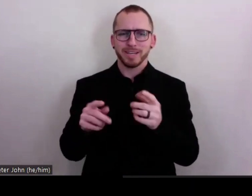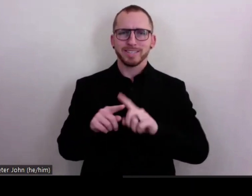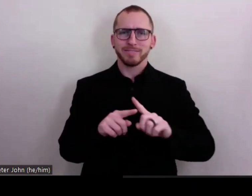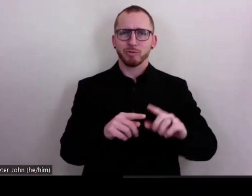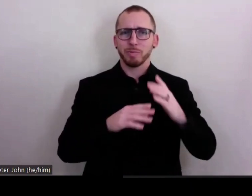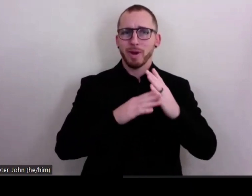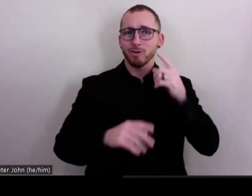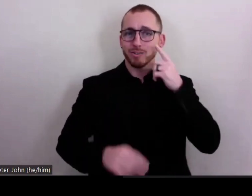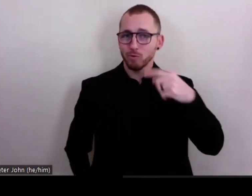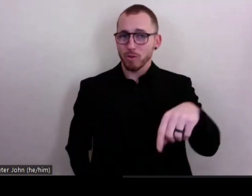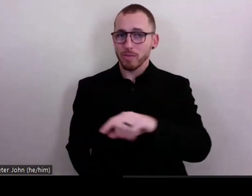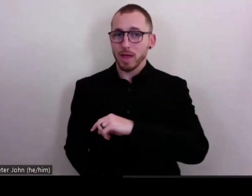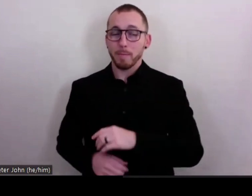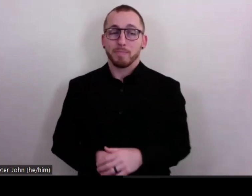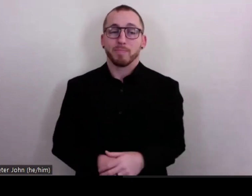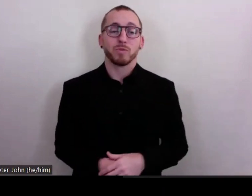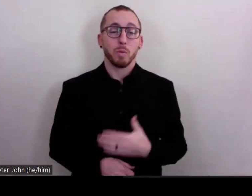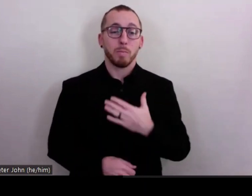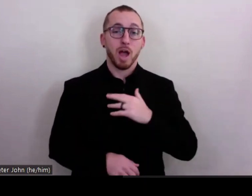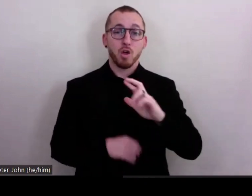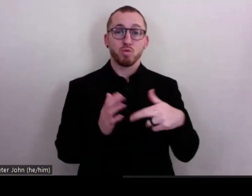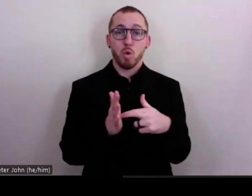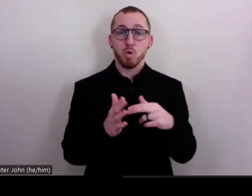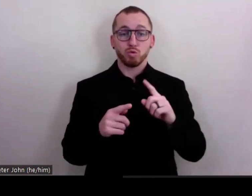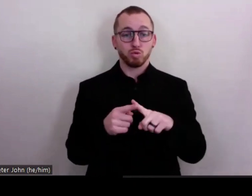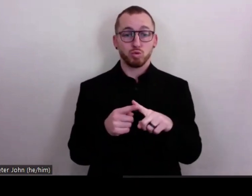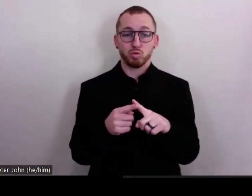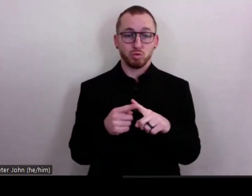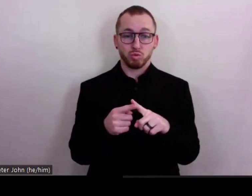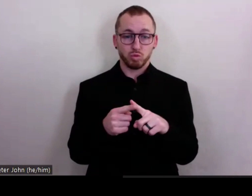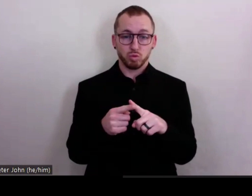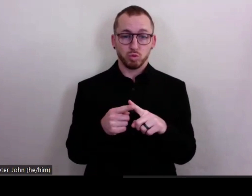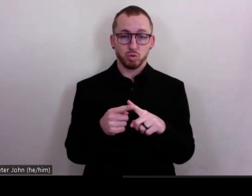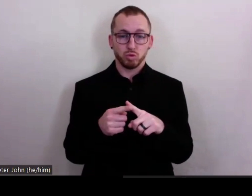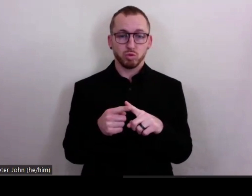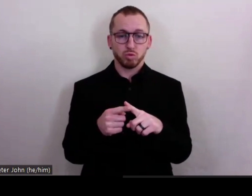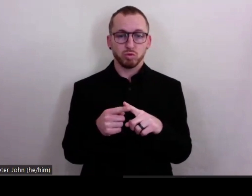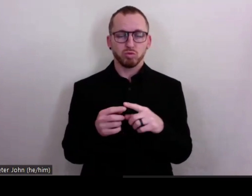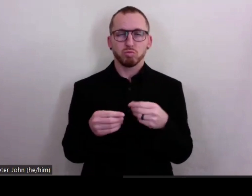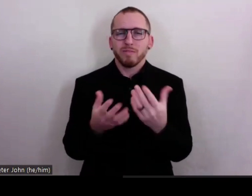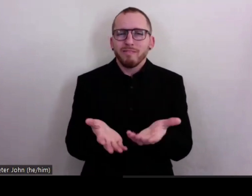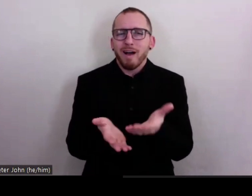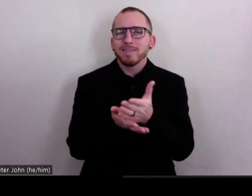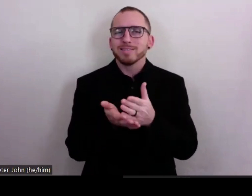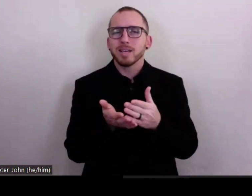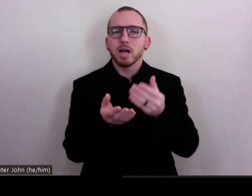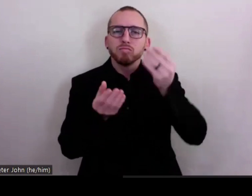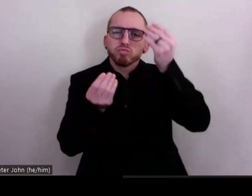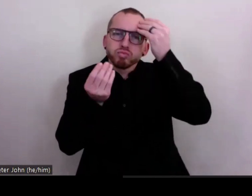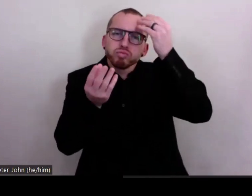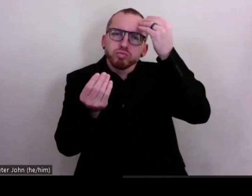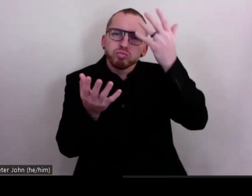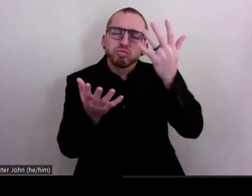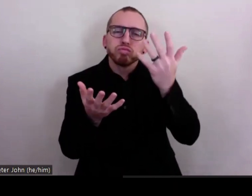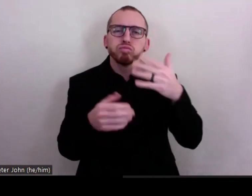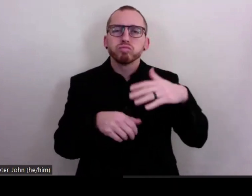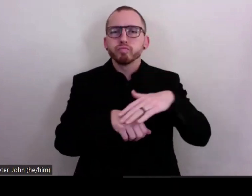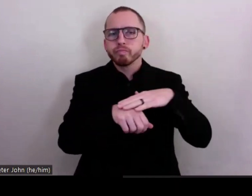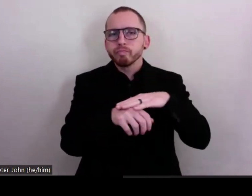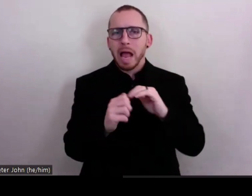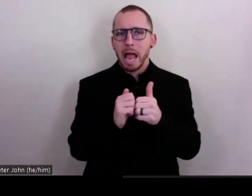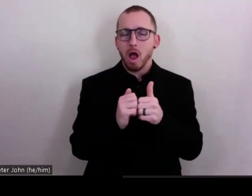provide insight and maybe we can start a curious conversation around how we can support Black and queer individuals in a